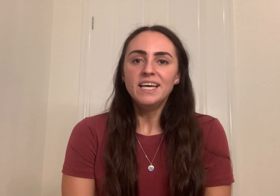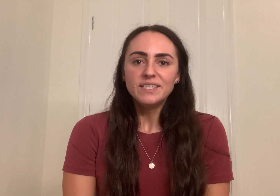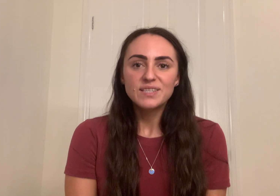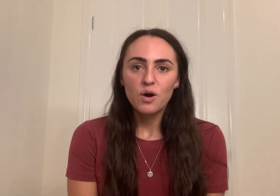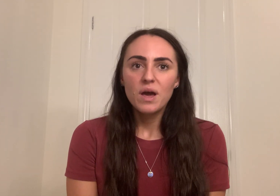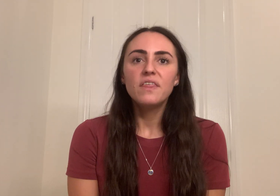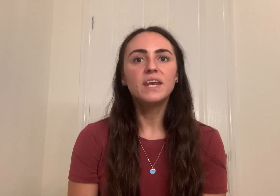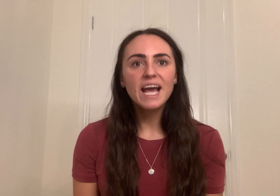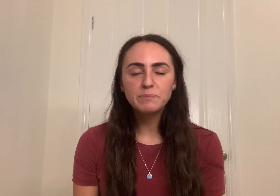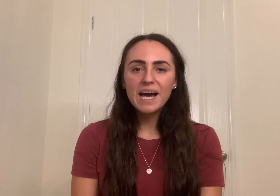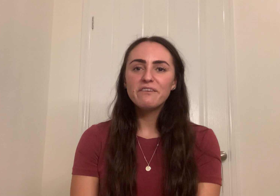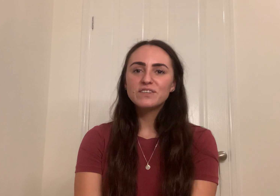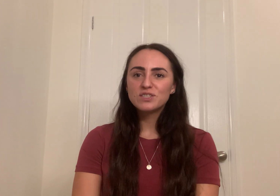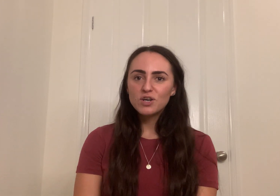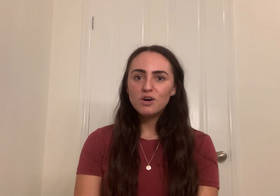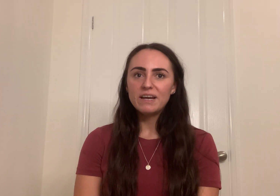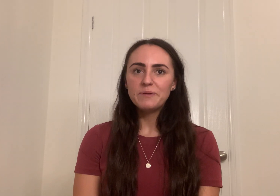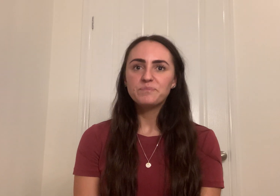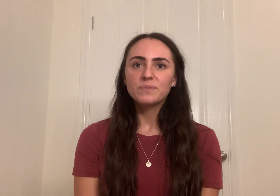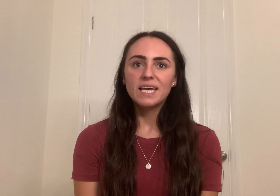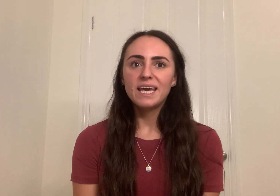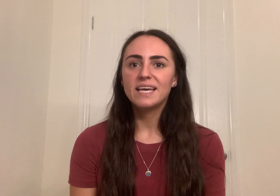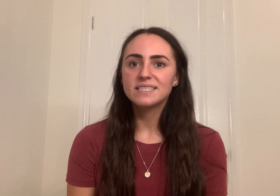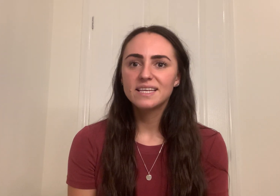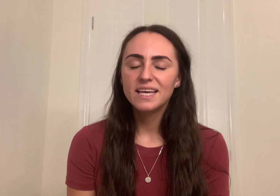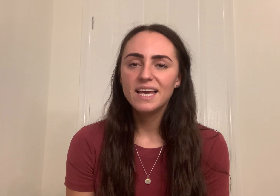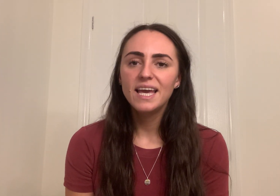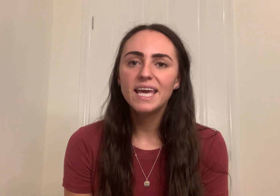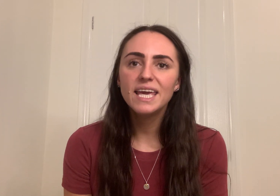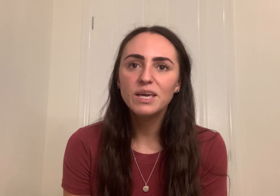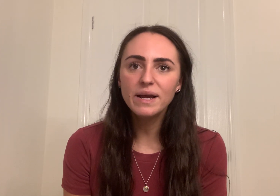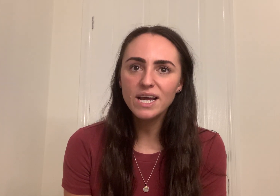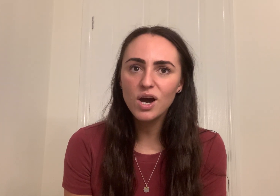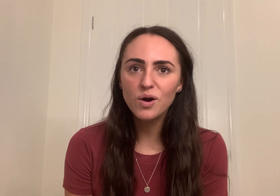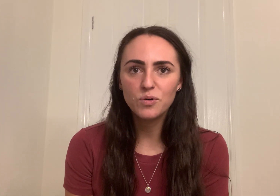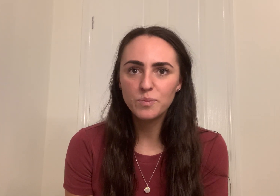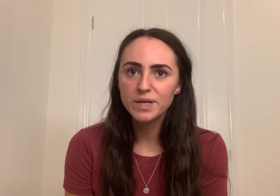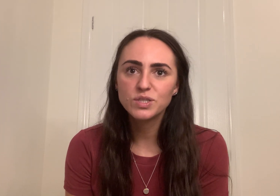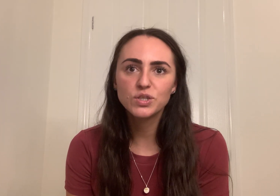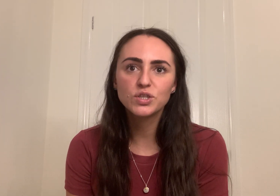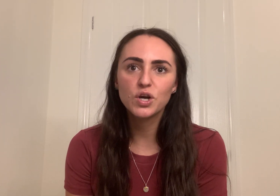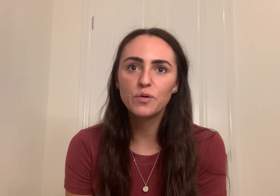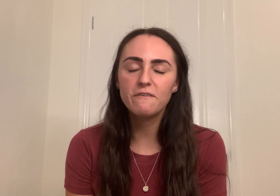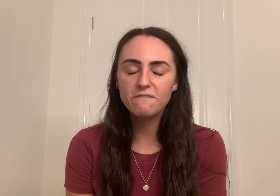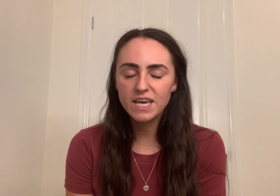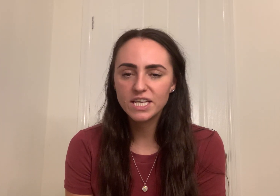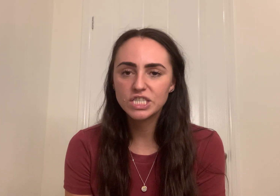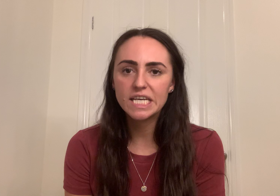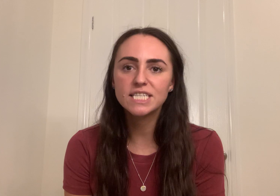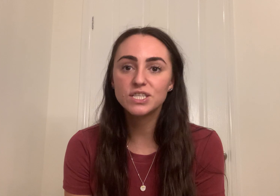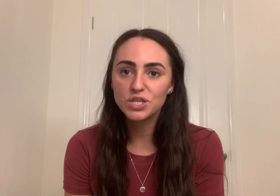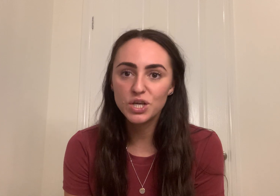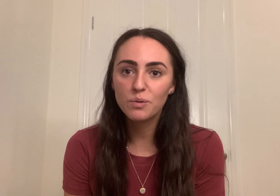So the next part of the story is he went home to show Fish his new